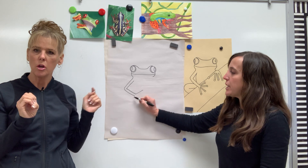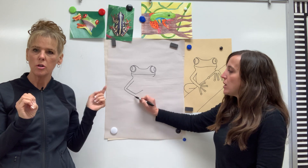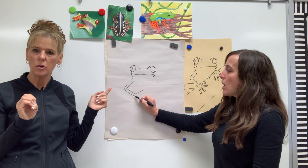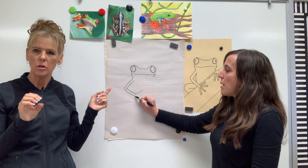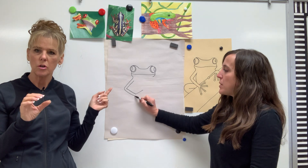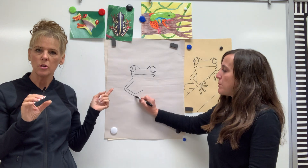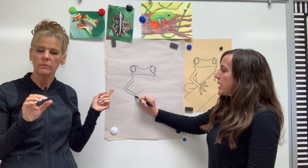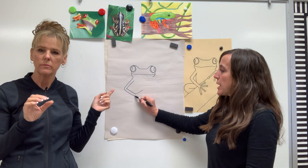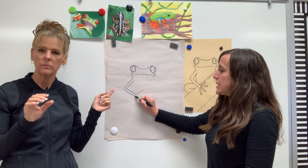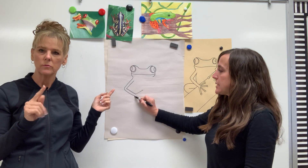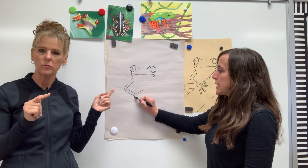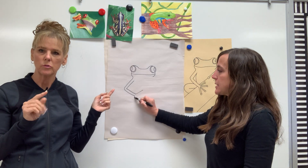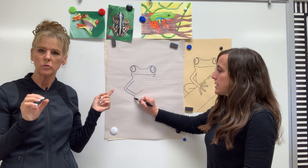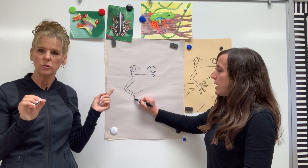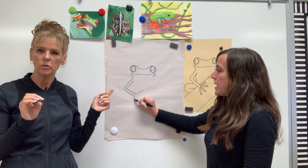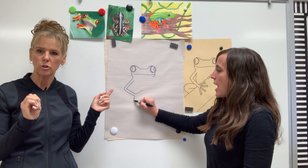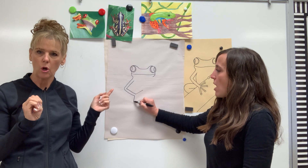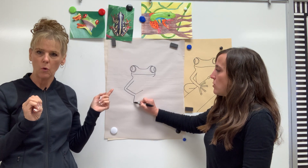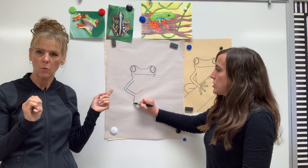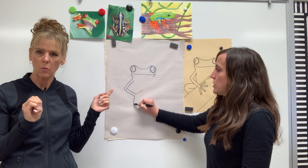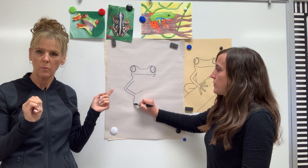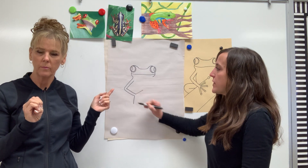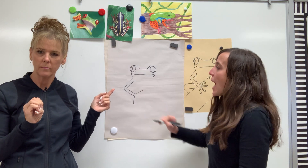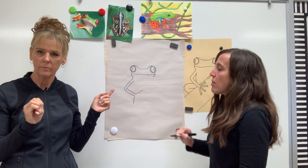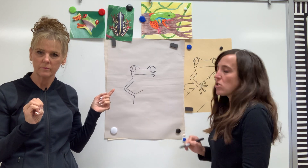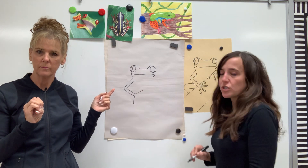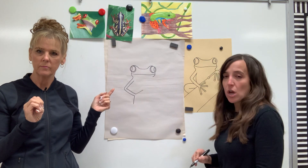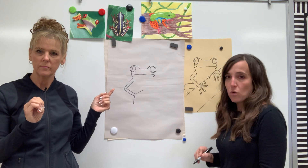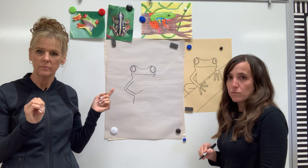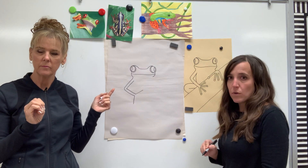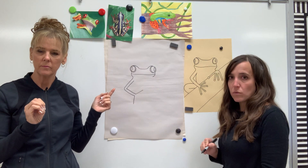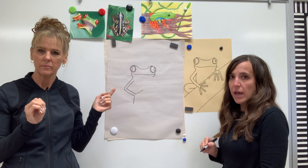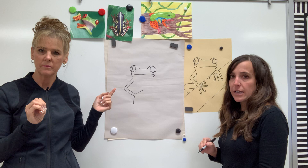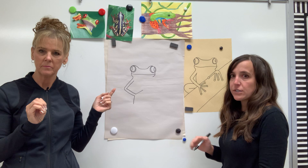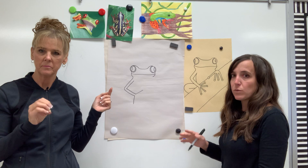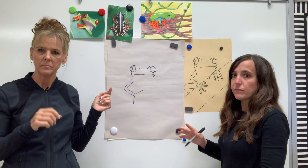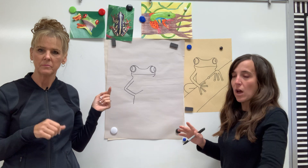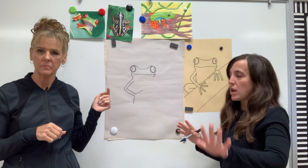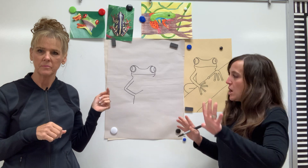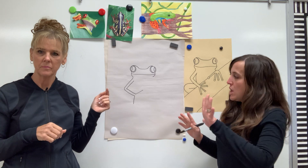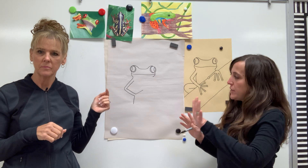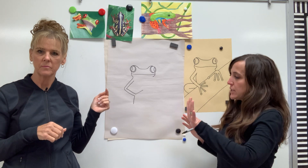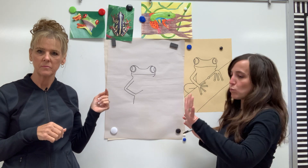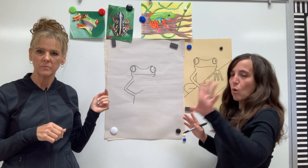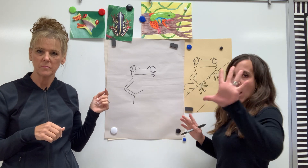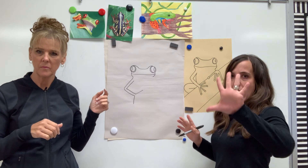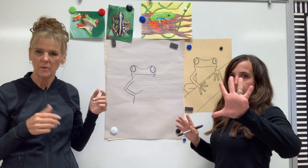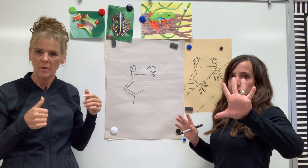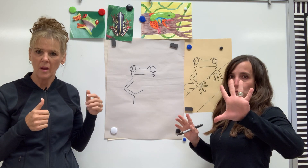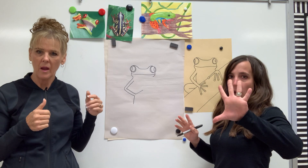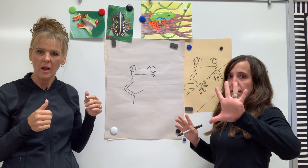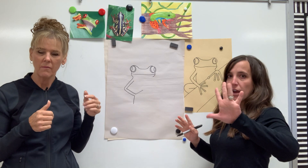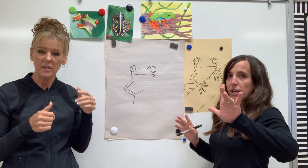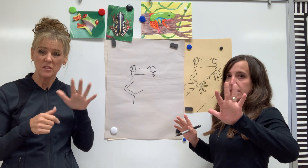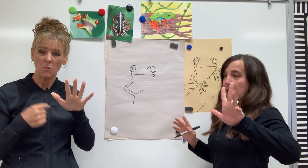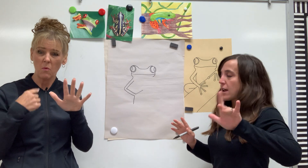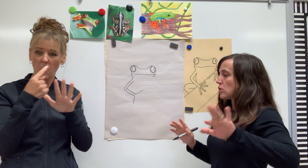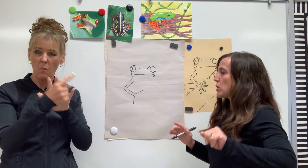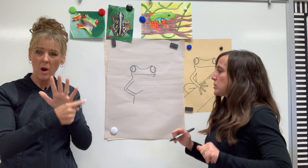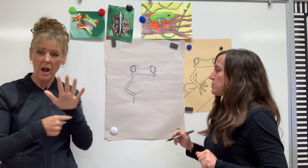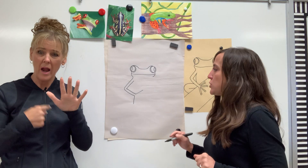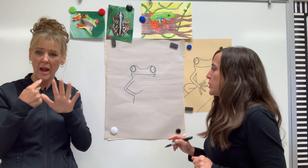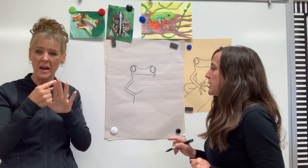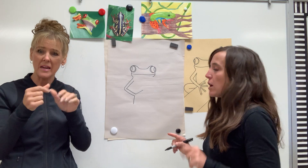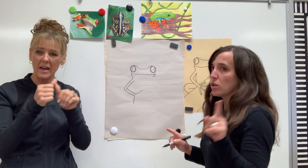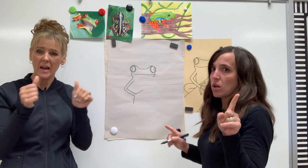Down here, I'm gonna make a slanted line out for that long toe. Okay, so we've got this wide area to add